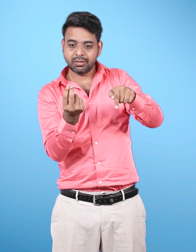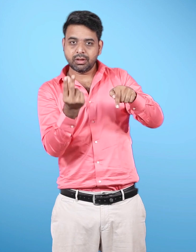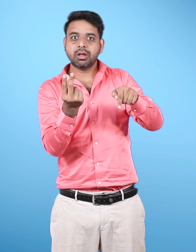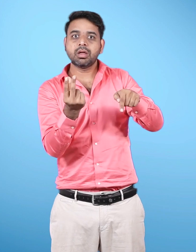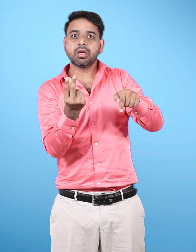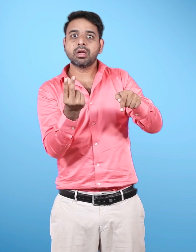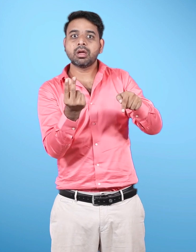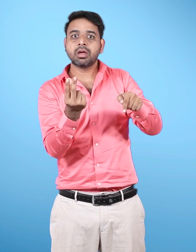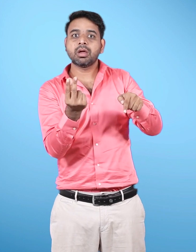other terminal.